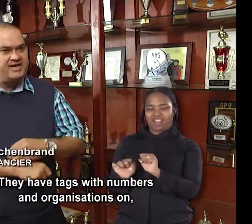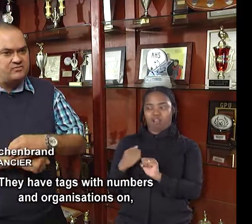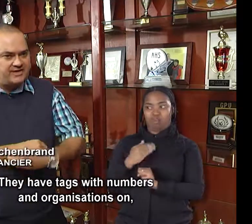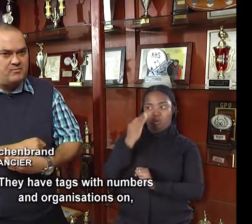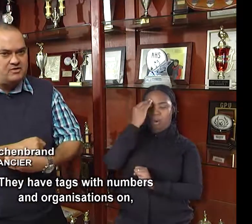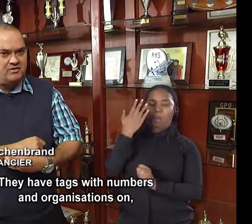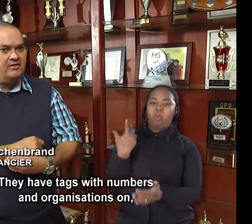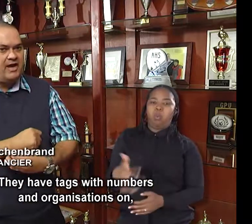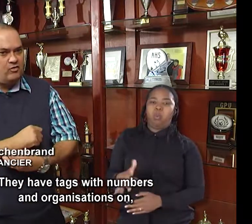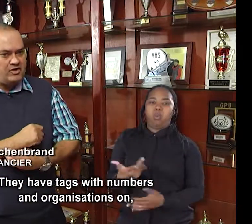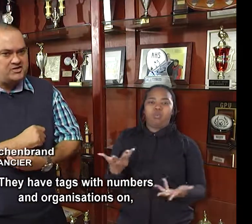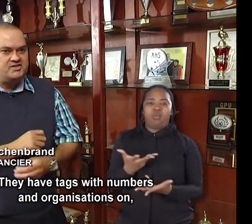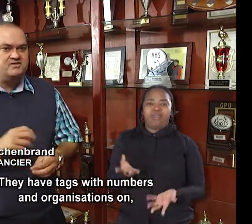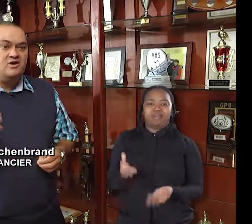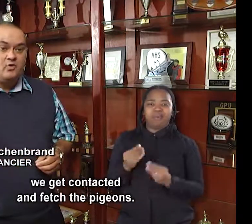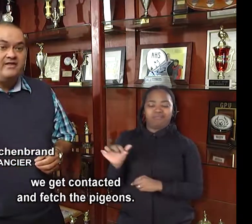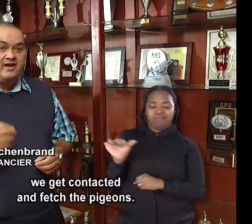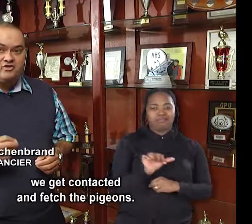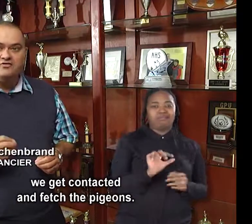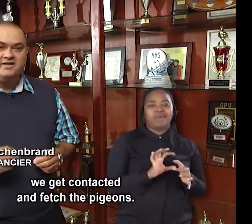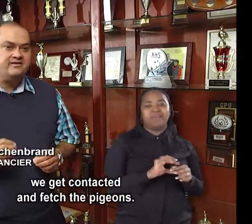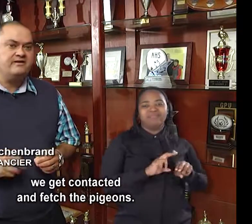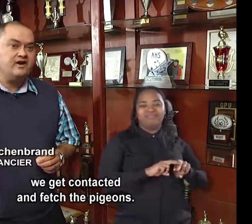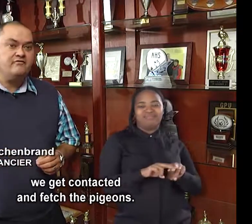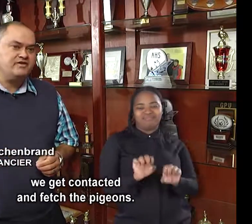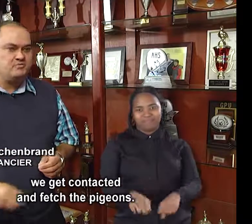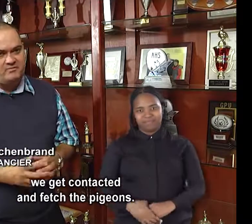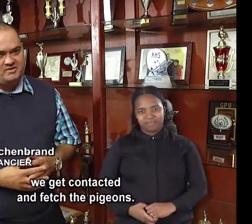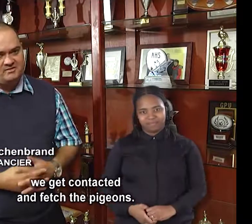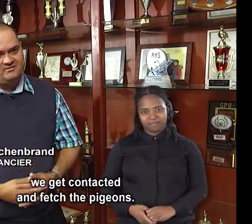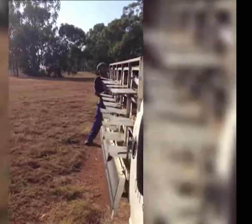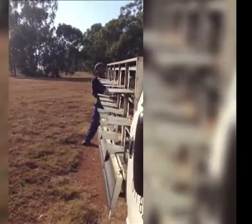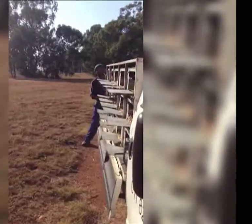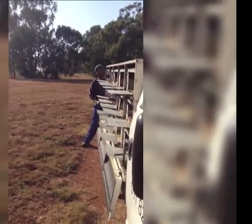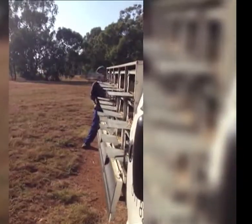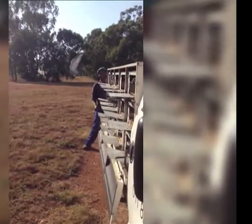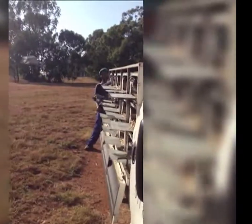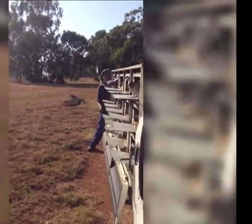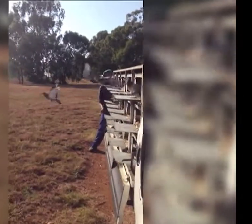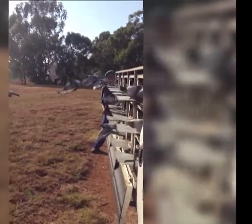have these tags with numbers on and organizations. We then get contacted and they go and fetch my pigeon.